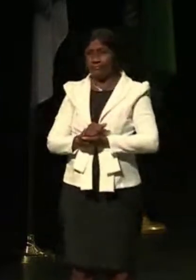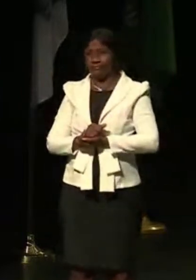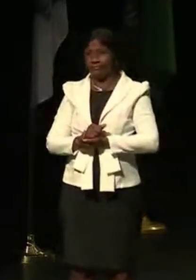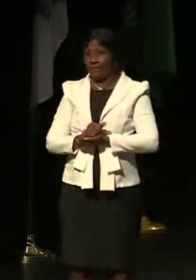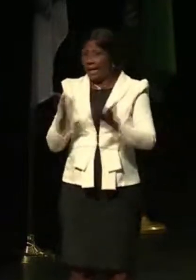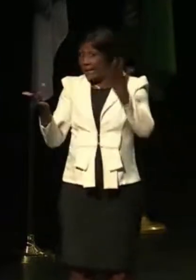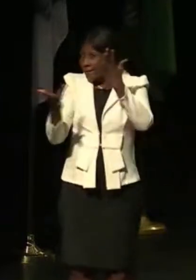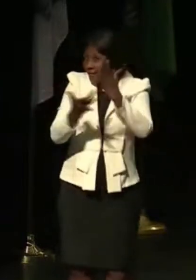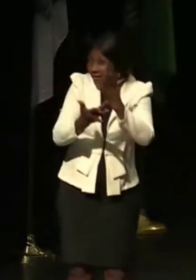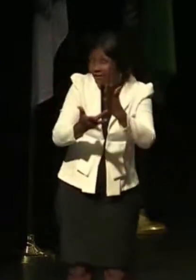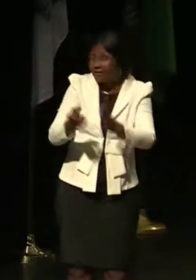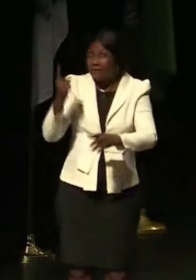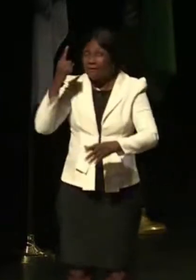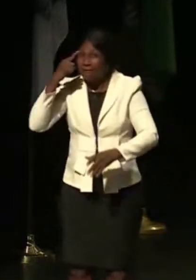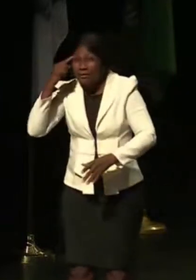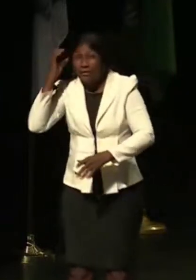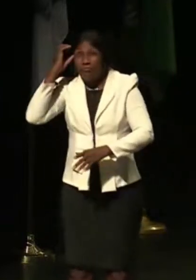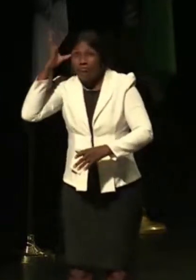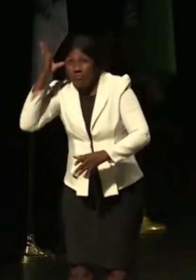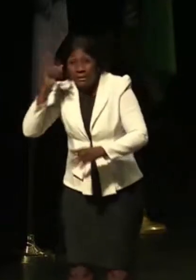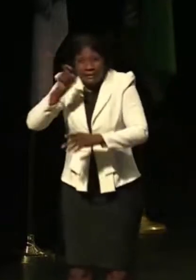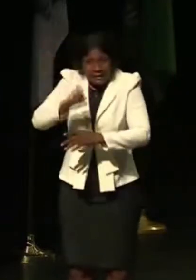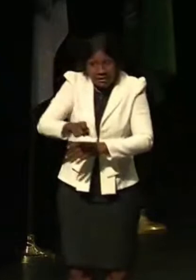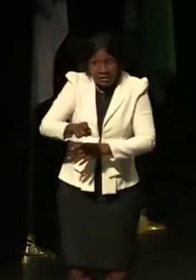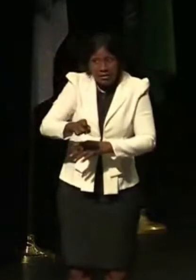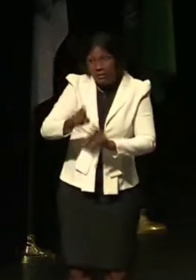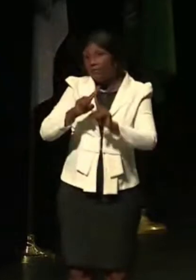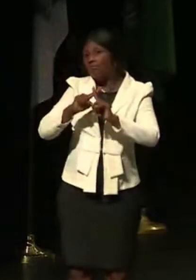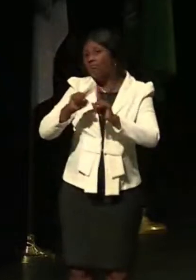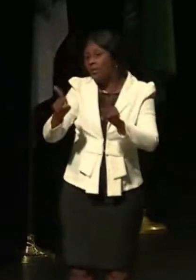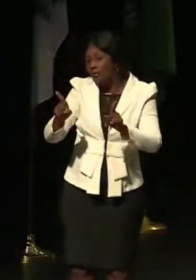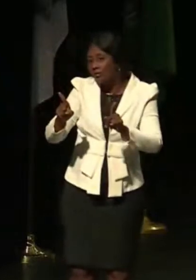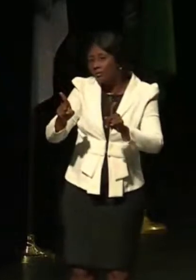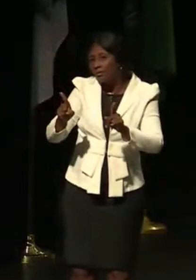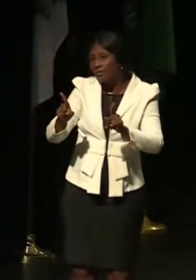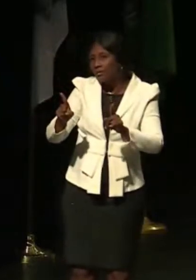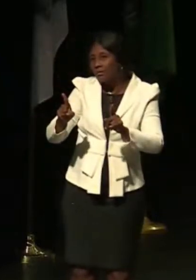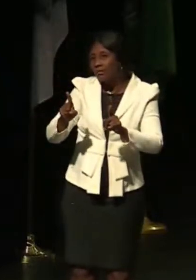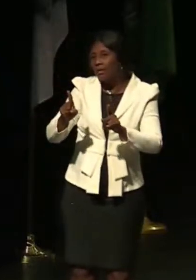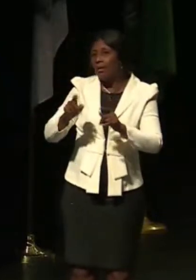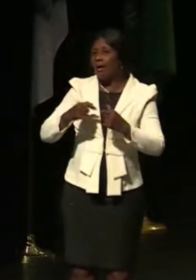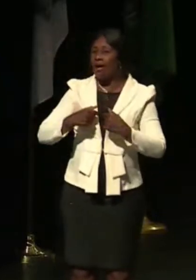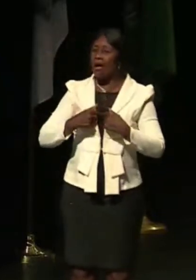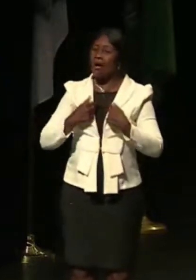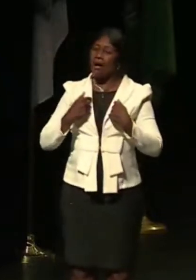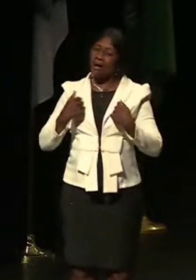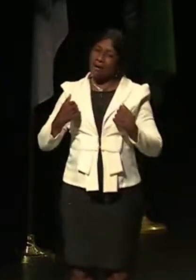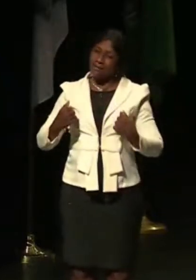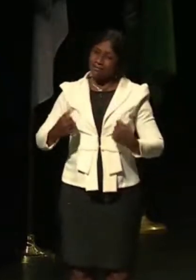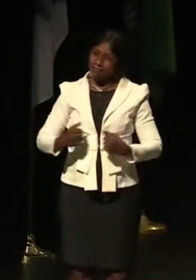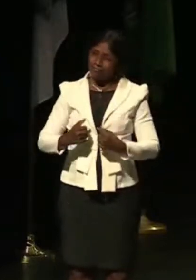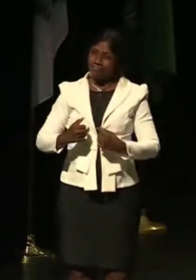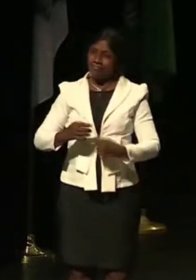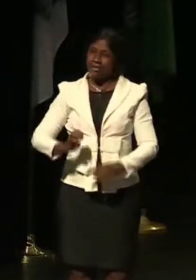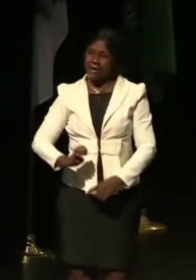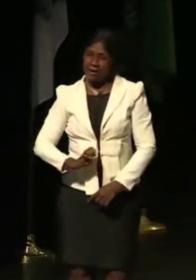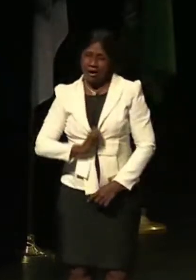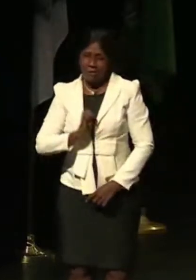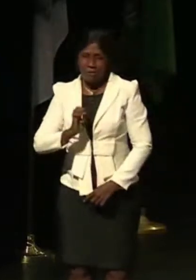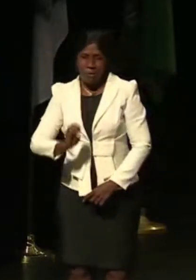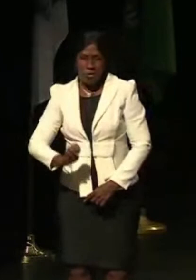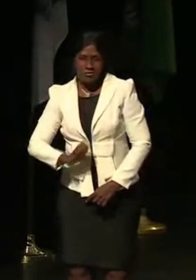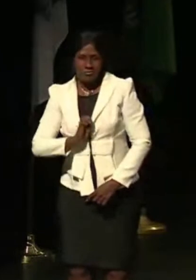technology, innovation, there's another dimension of the human that we have been sadly lacking.